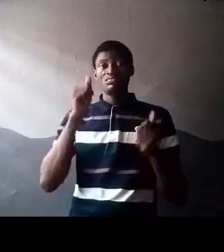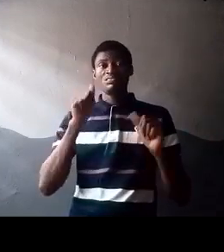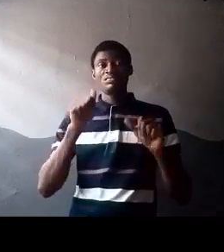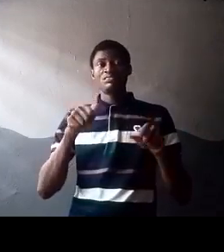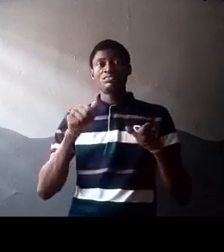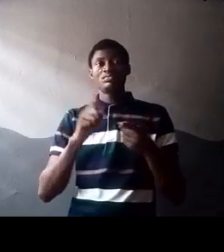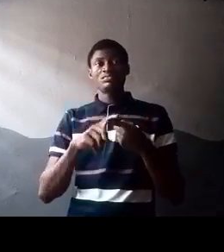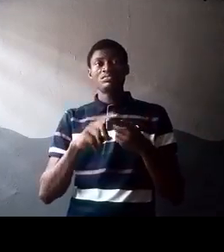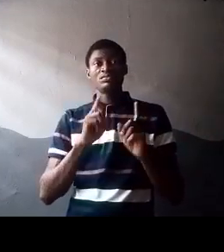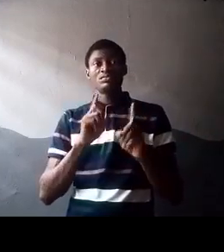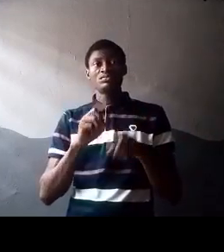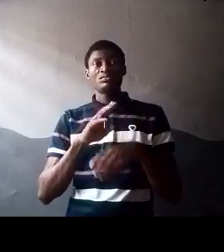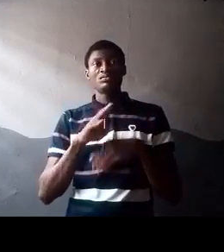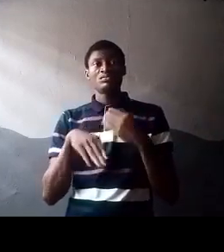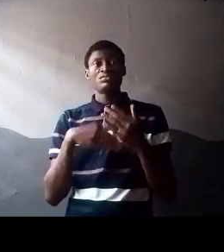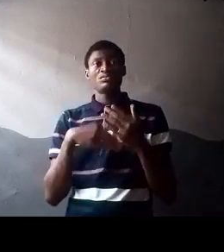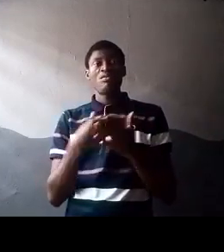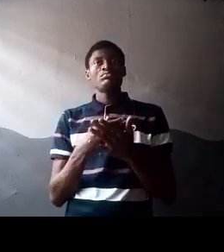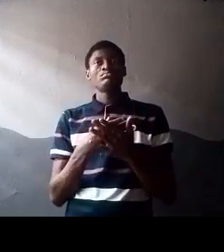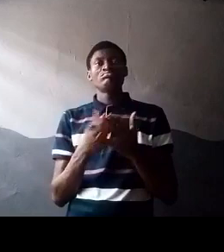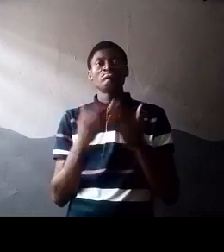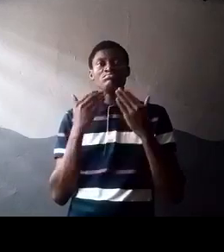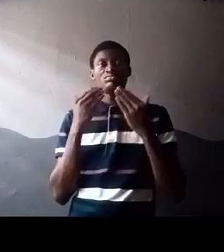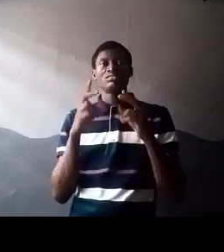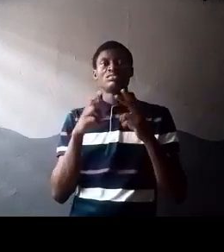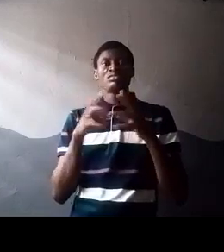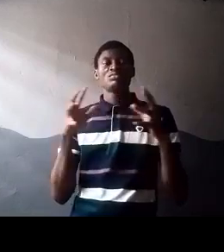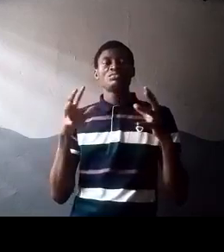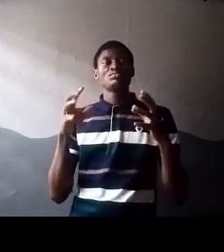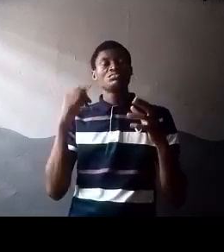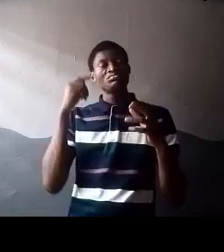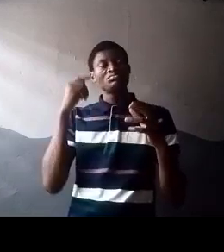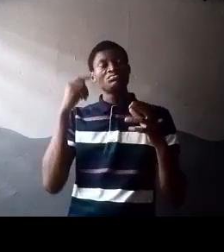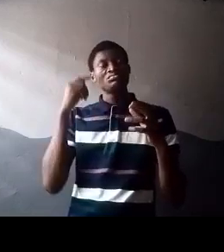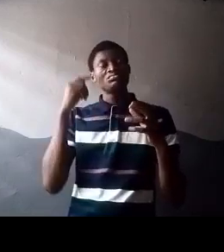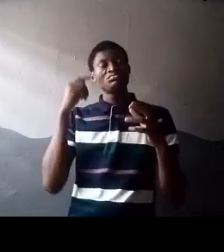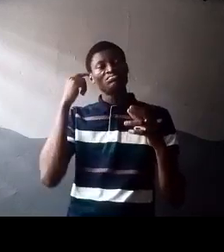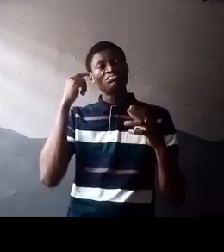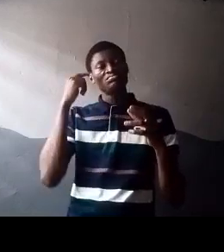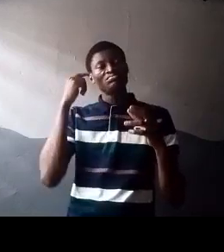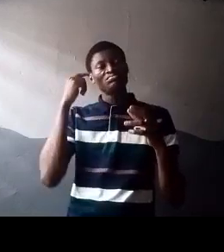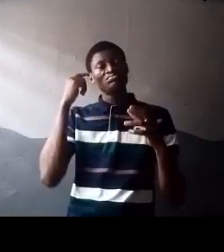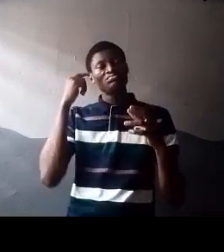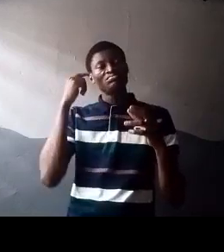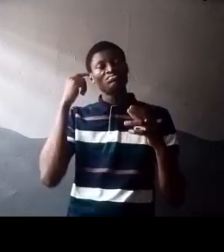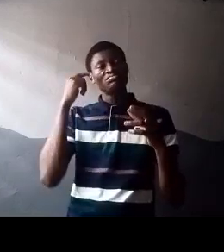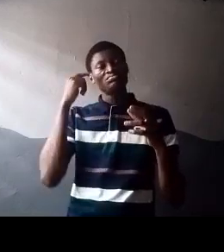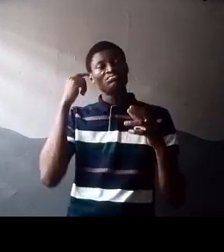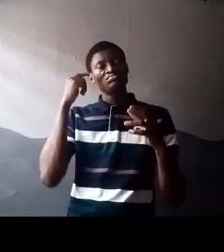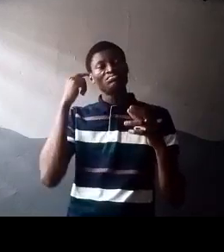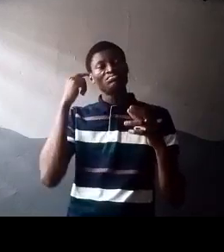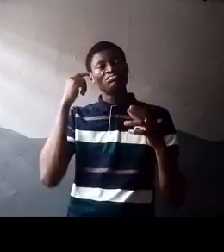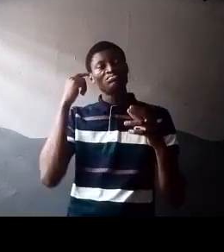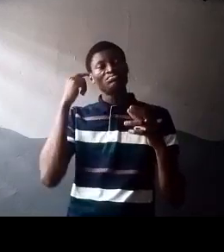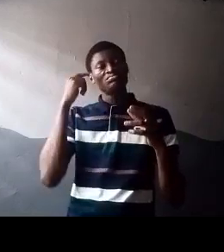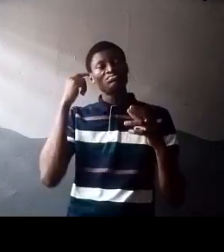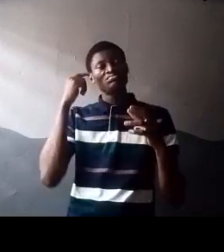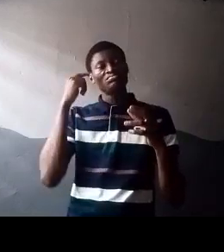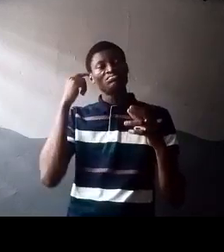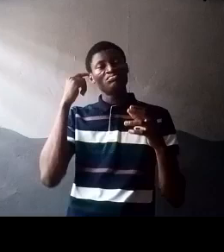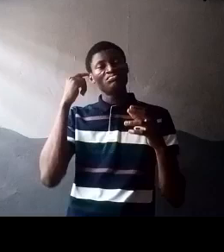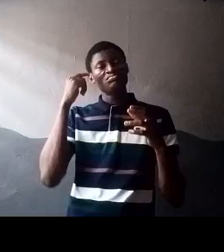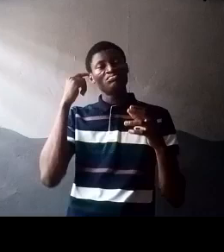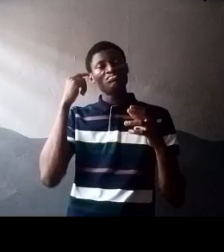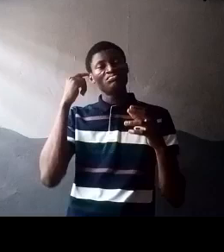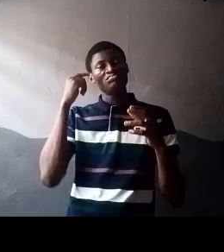Thank you people very much for being an amazing audience. Unfortunately, this could not be interactive because we had to just talk about so